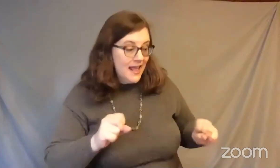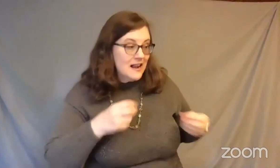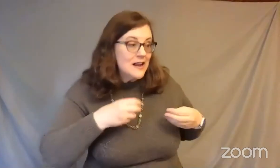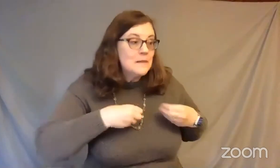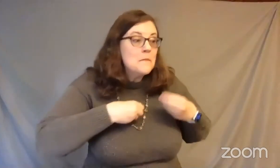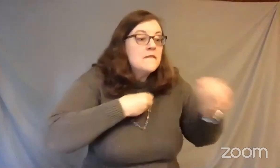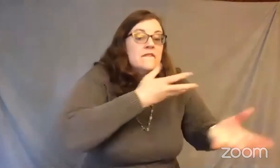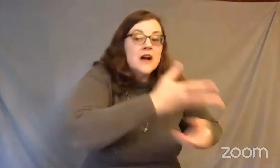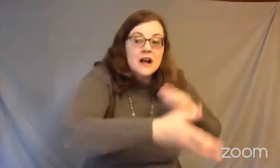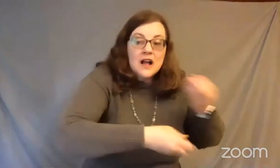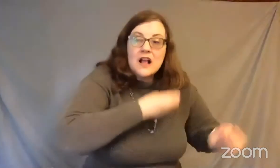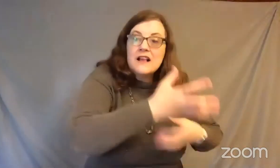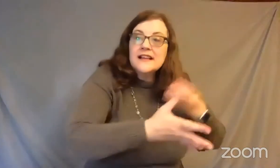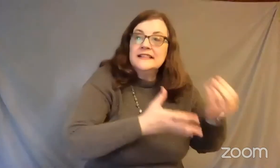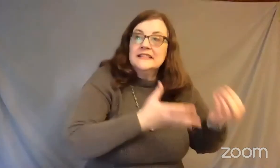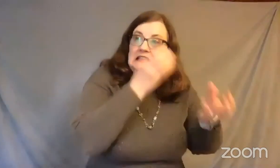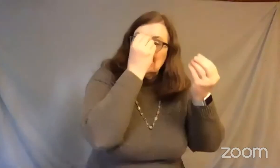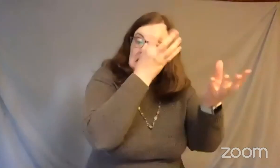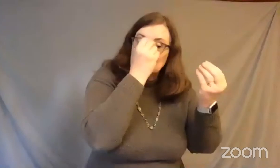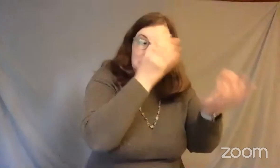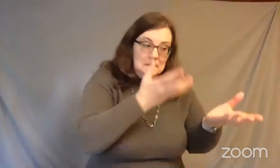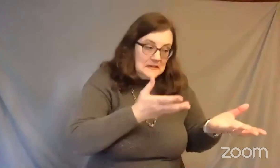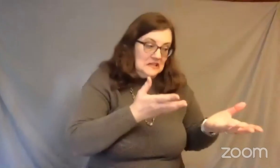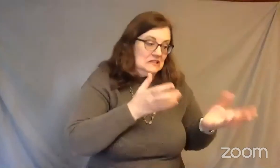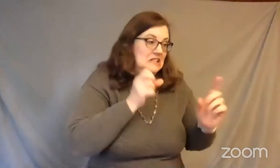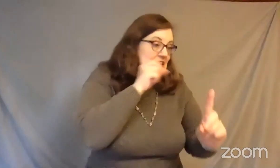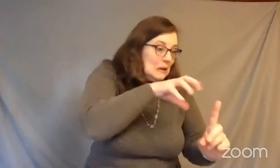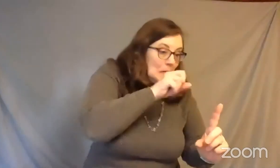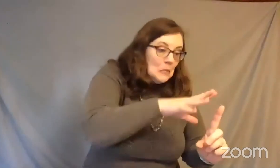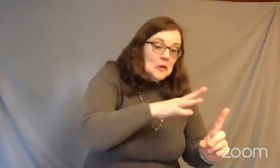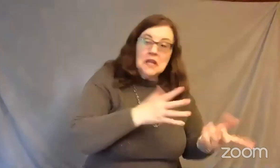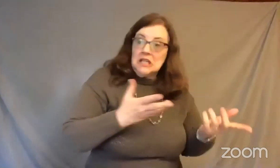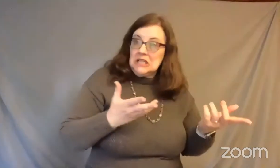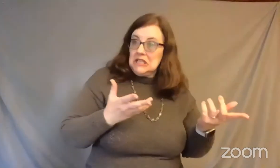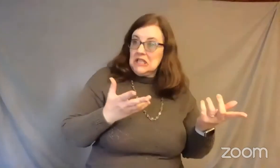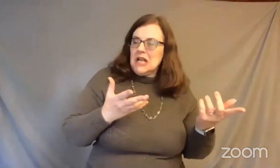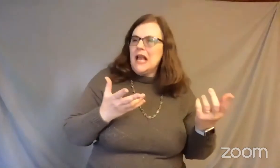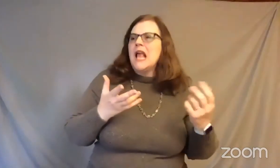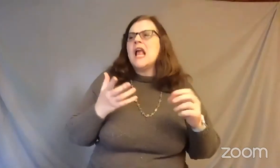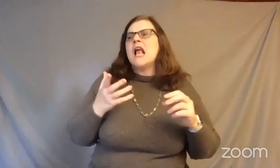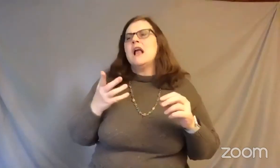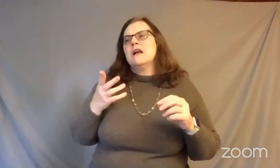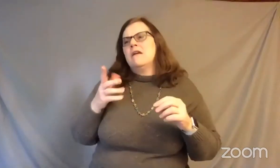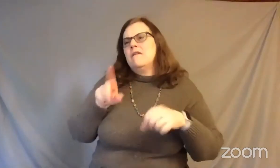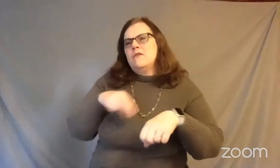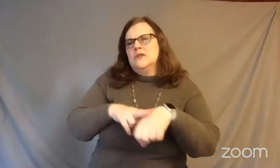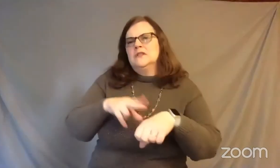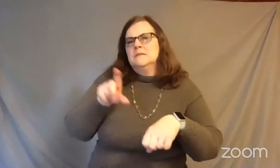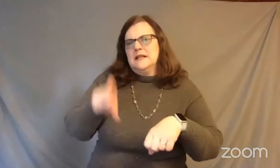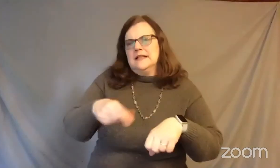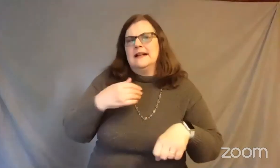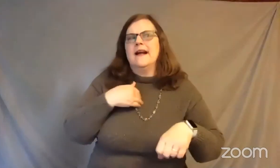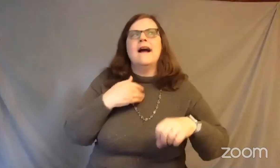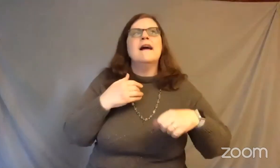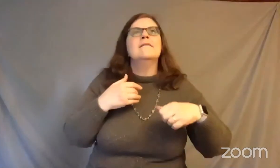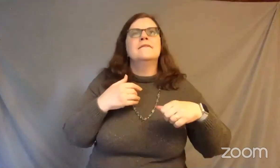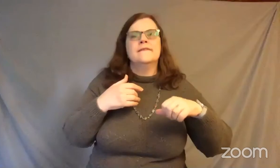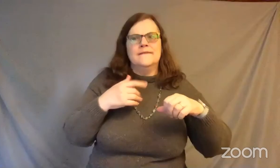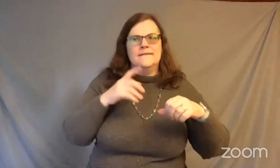enough with their deaf babies to be able to provide the information that's necessary and the language model?